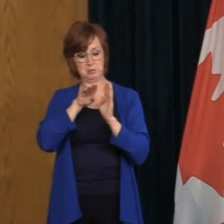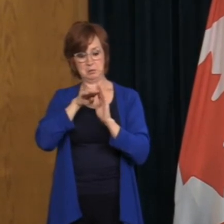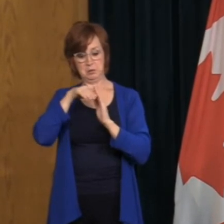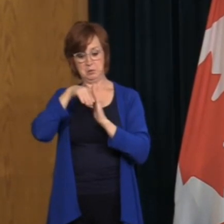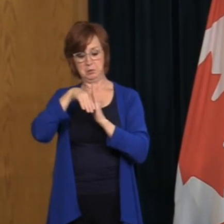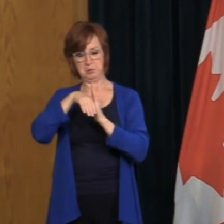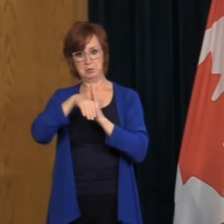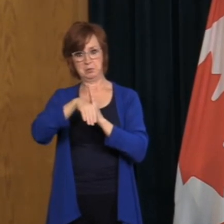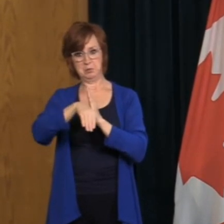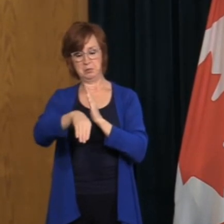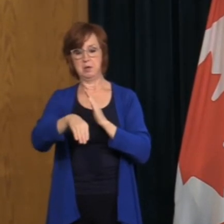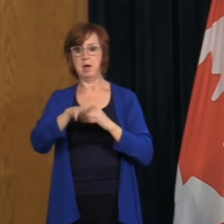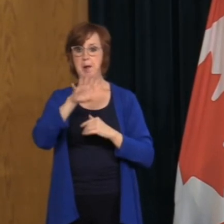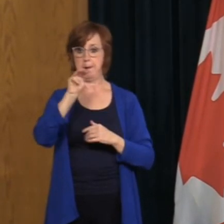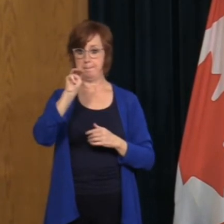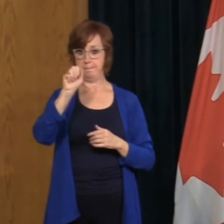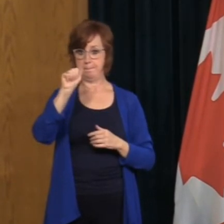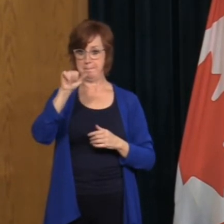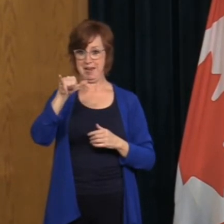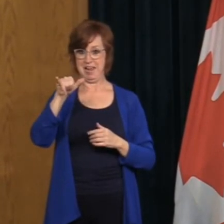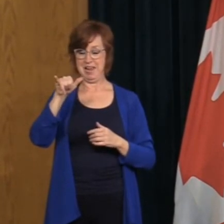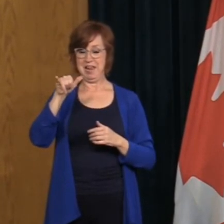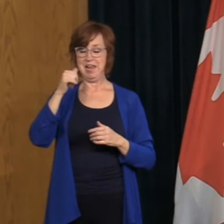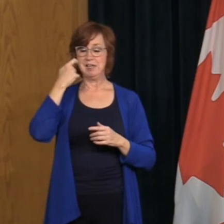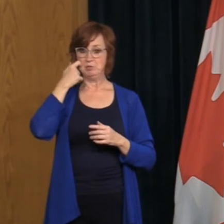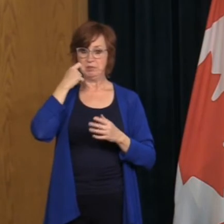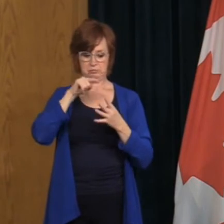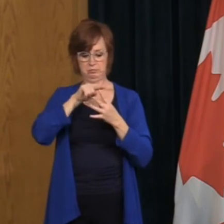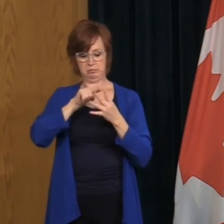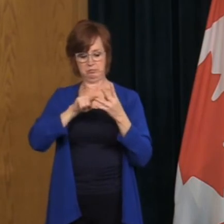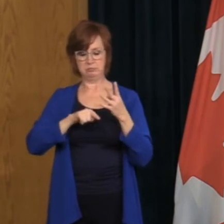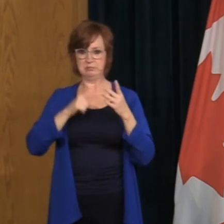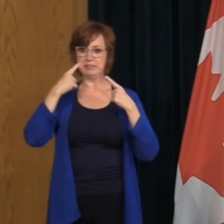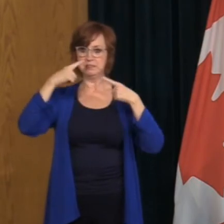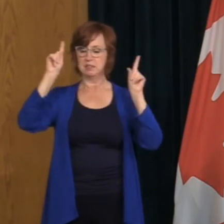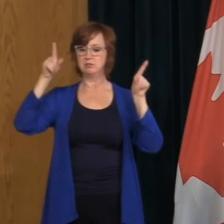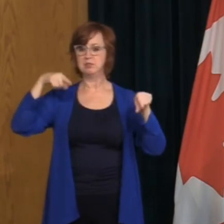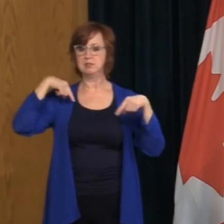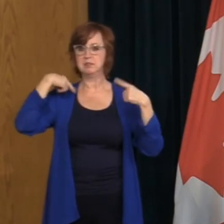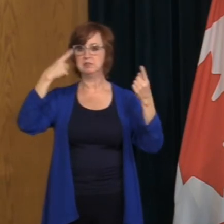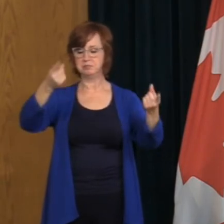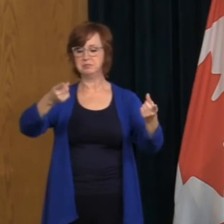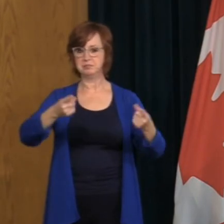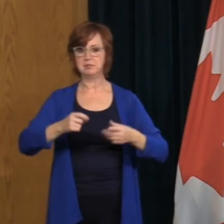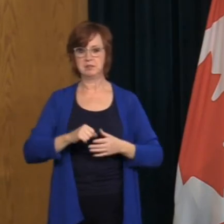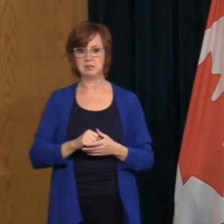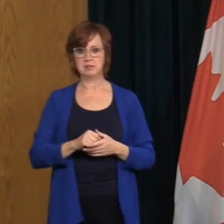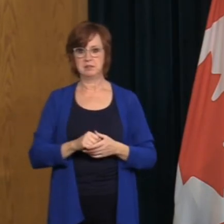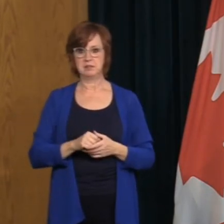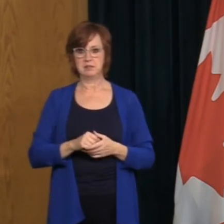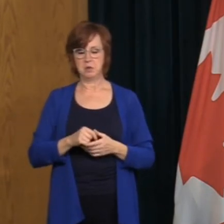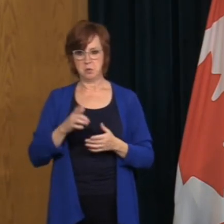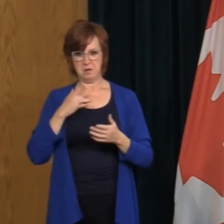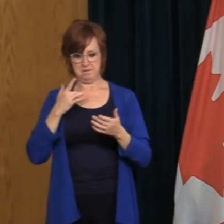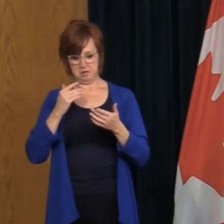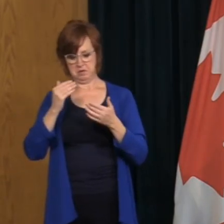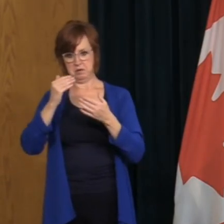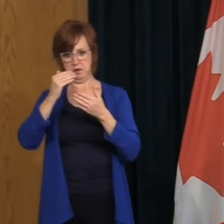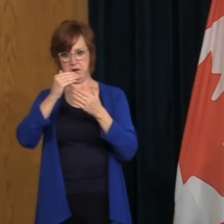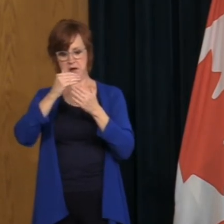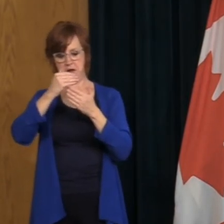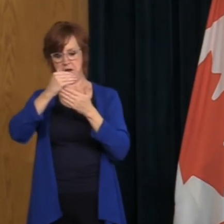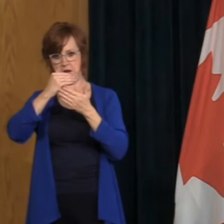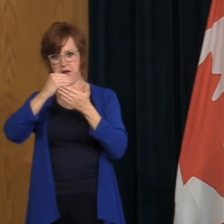job throughout the month of May in flattening the curve here, and we are very, very confident in our June the 8th opening of Phase